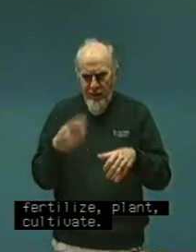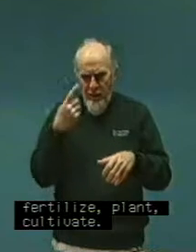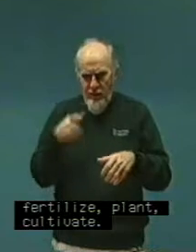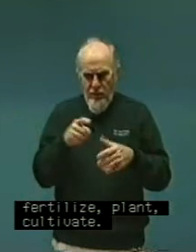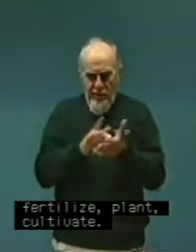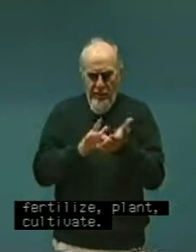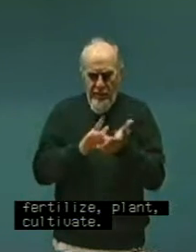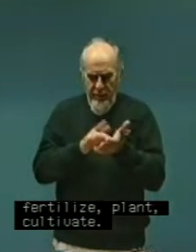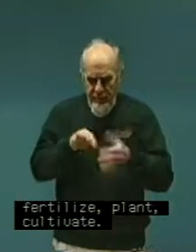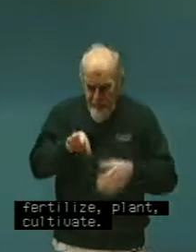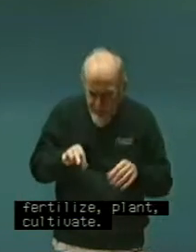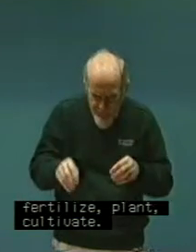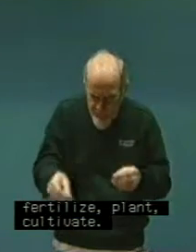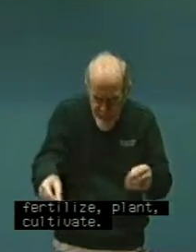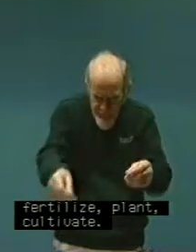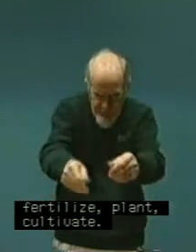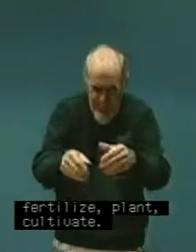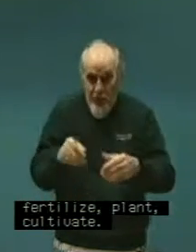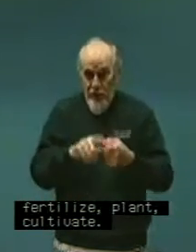fertilize, plant, cultivate.